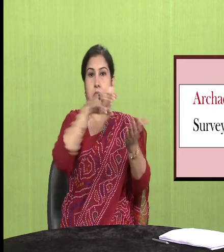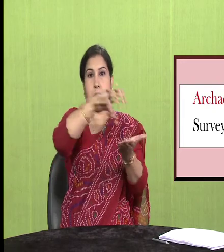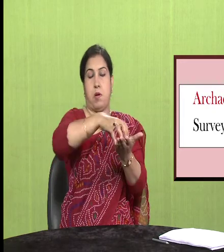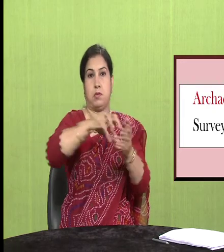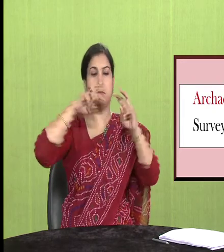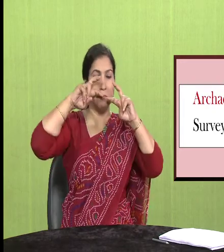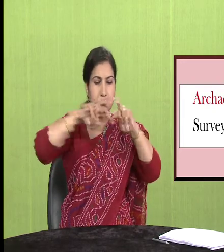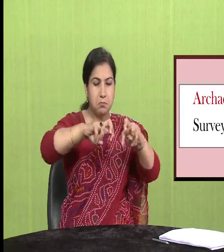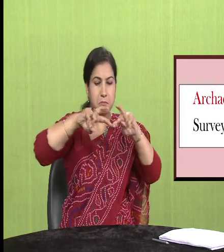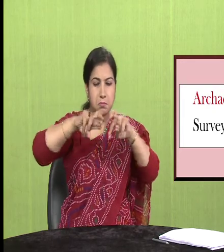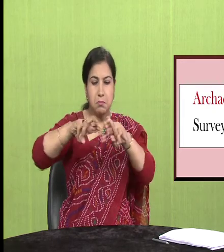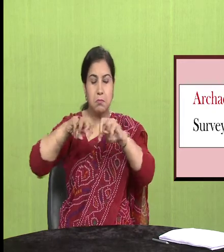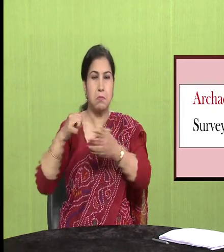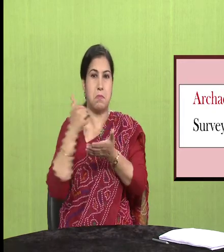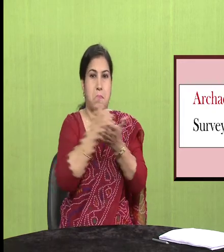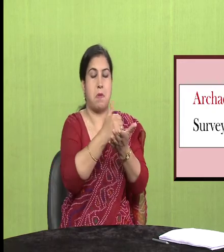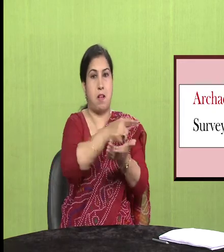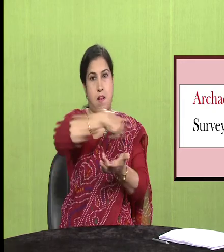that helps in conducting study